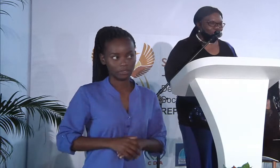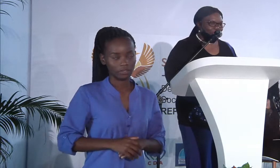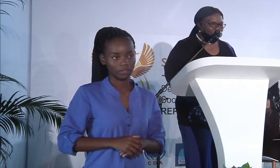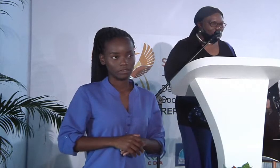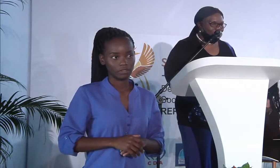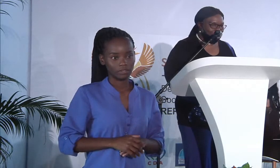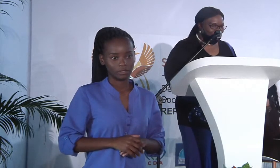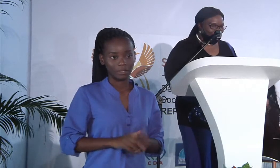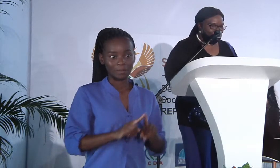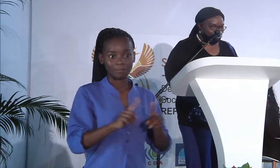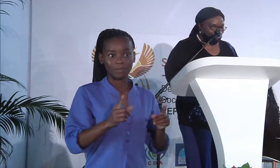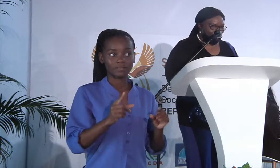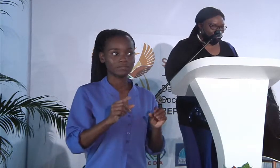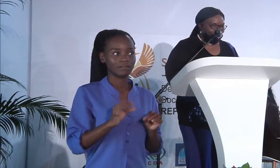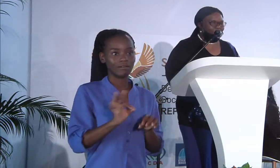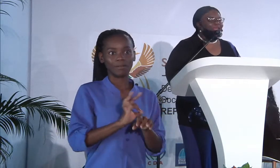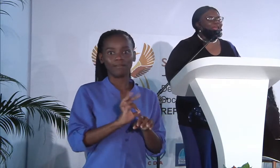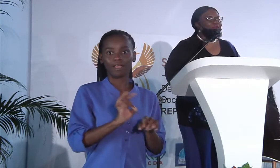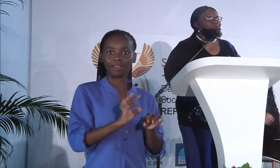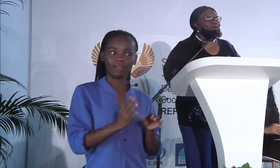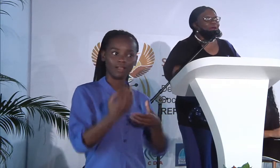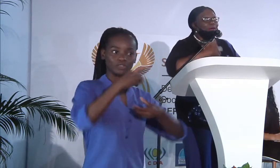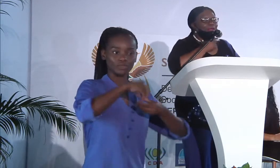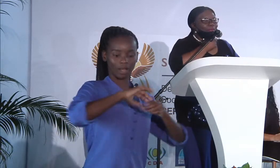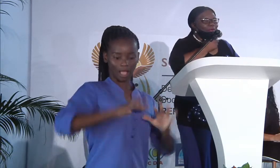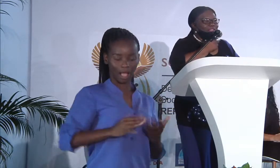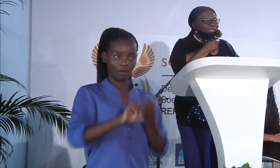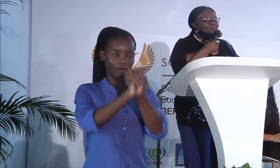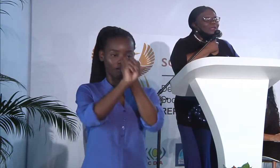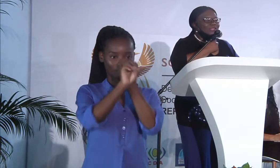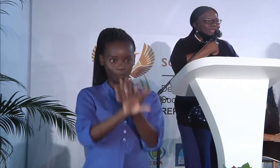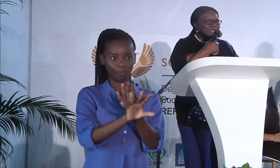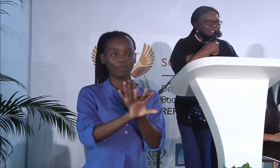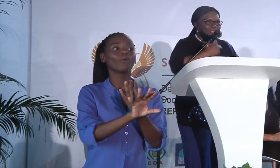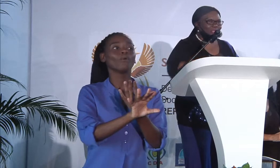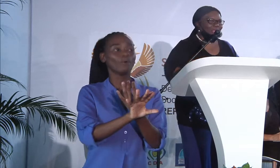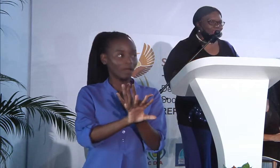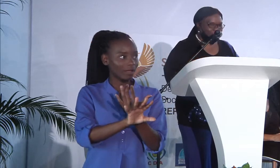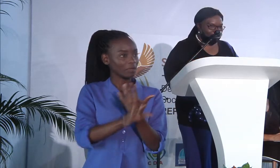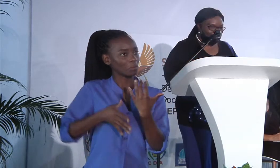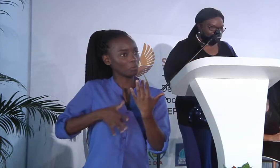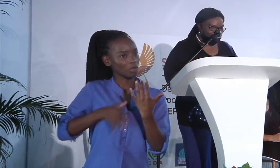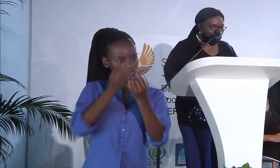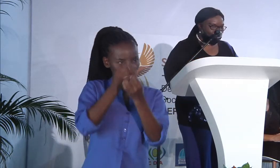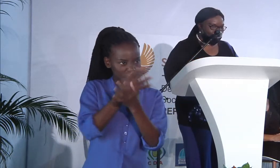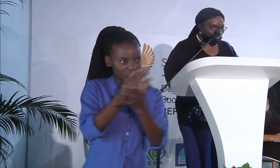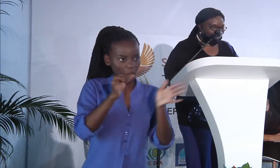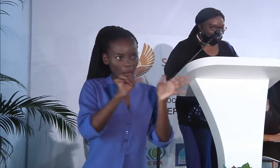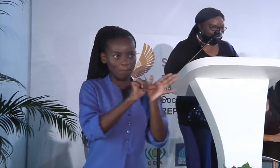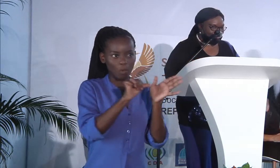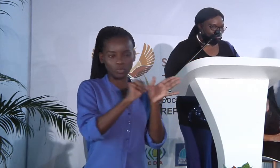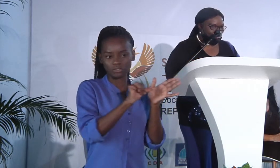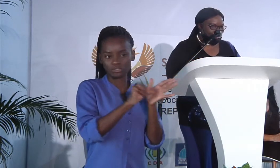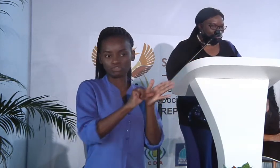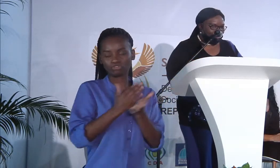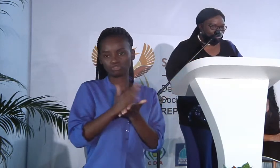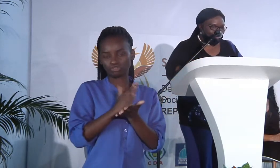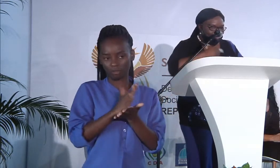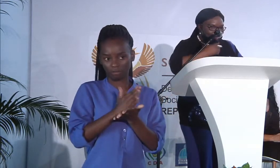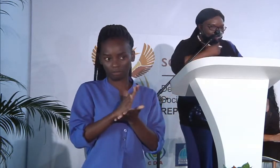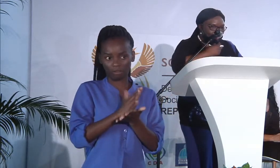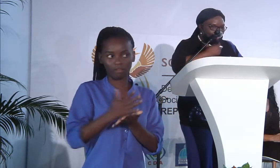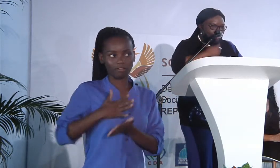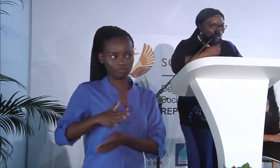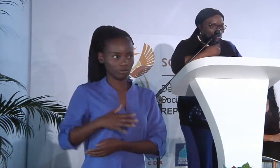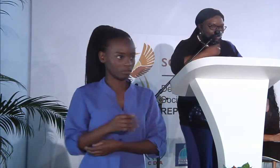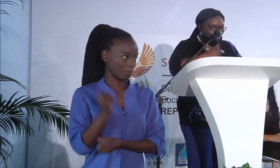connecting virtually, and they have an important message that they have shared with us. Right